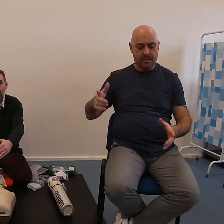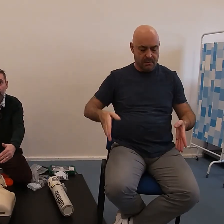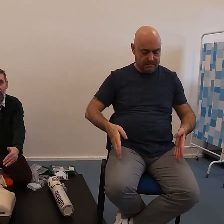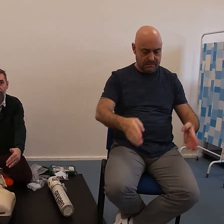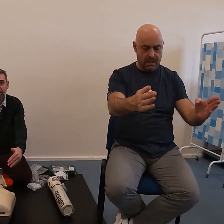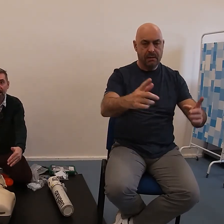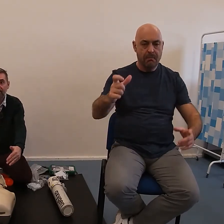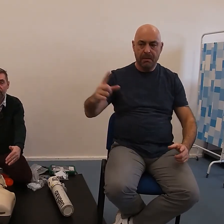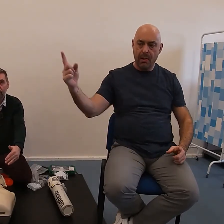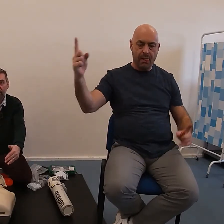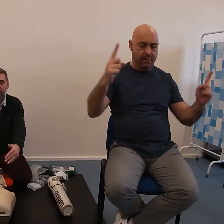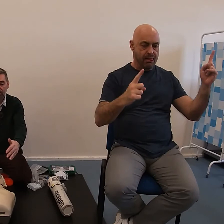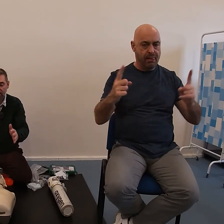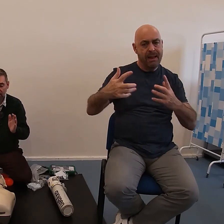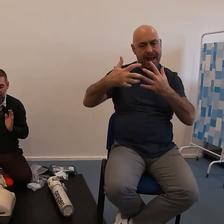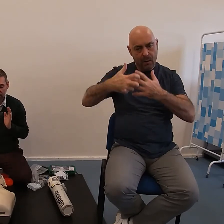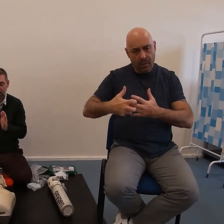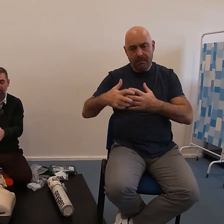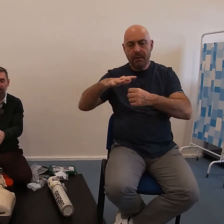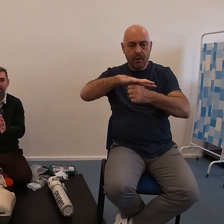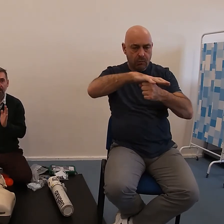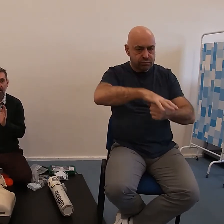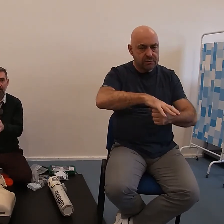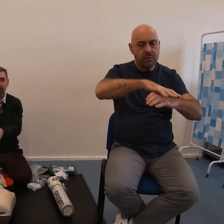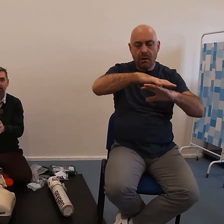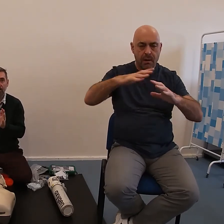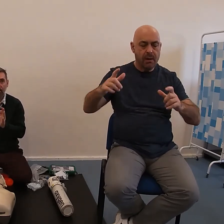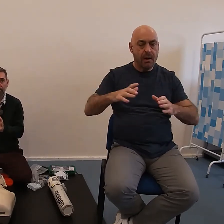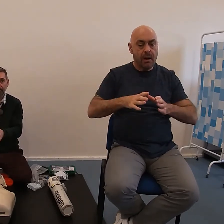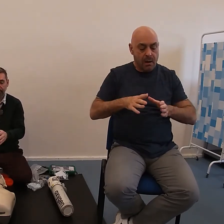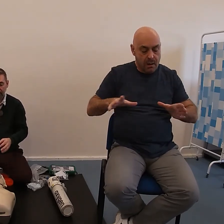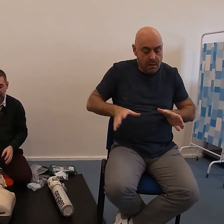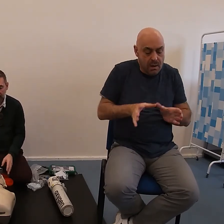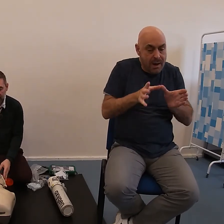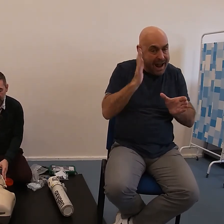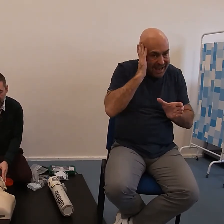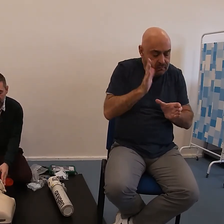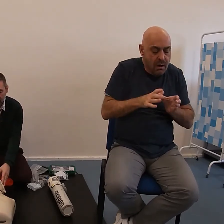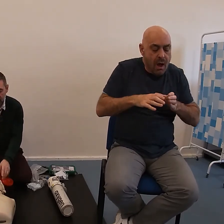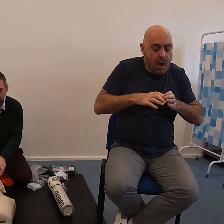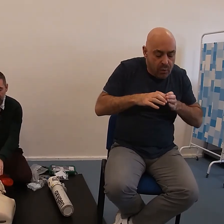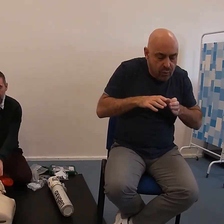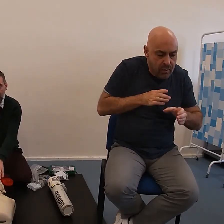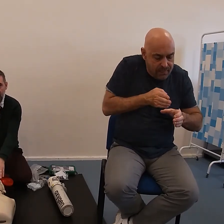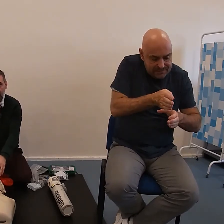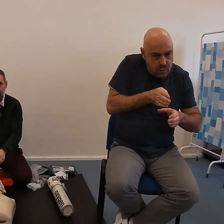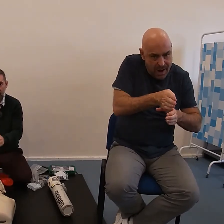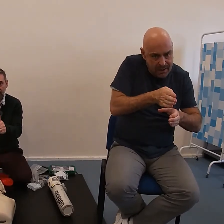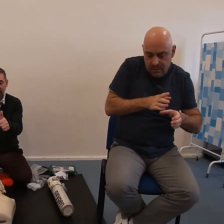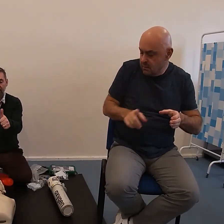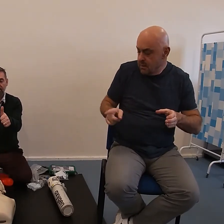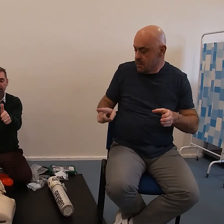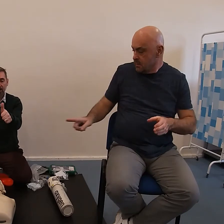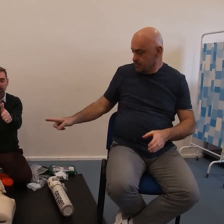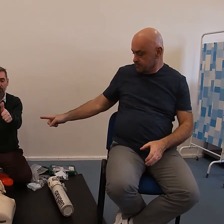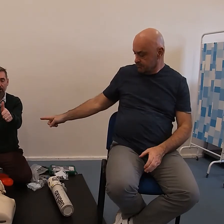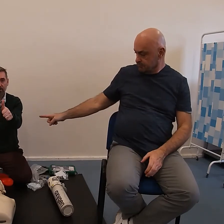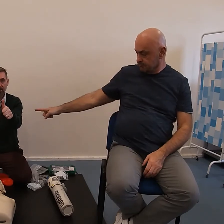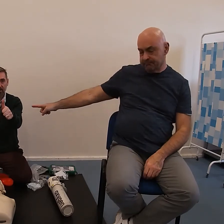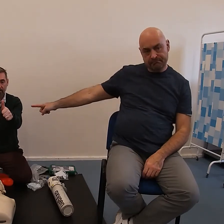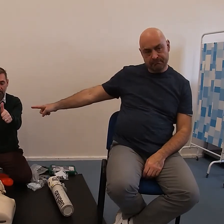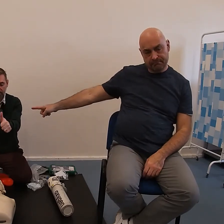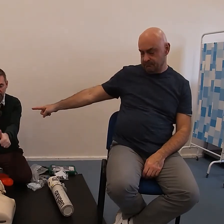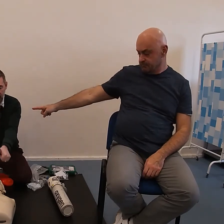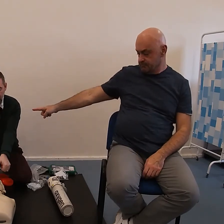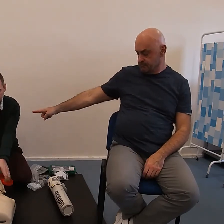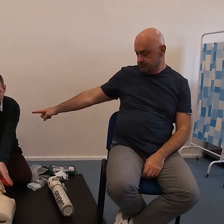for equipment and for compression, and we do breathing over the top. So to use a mask from above, change your grip